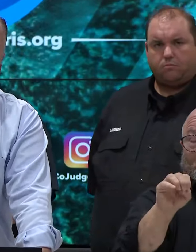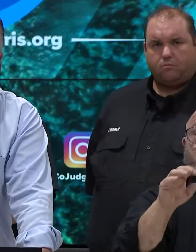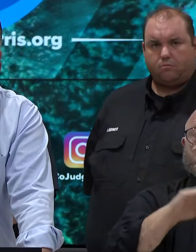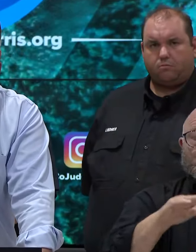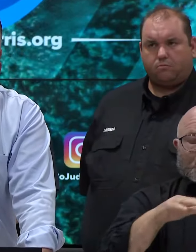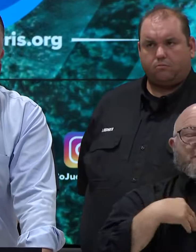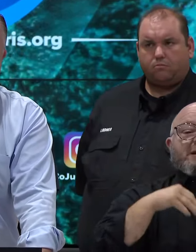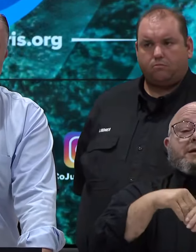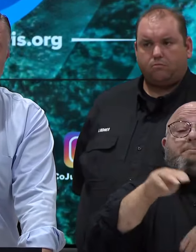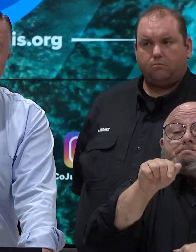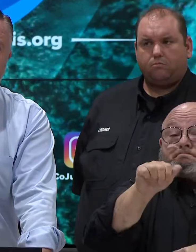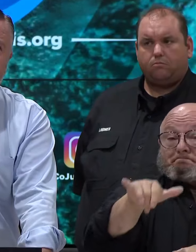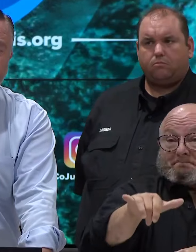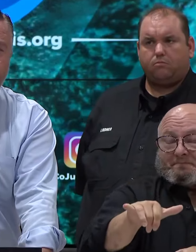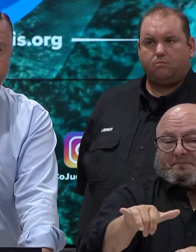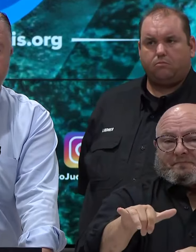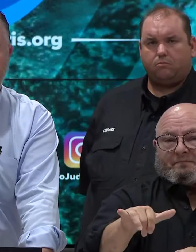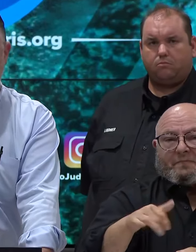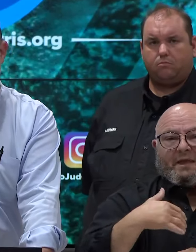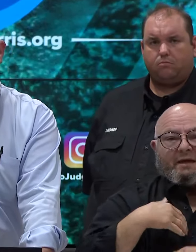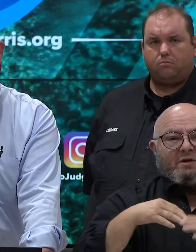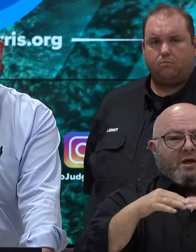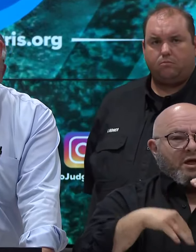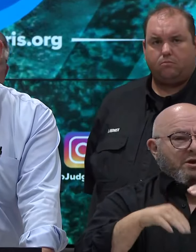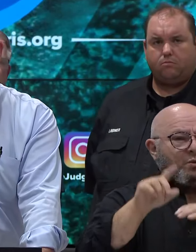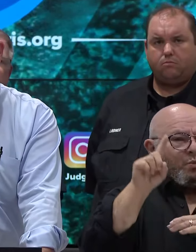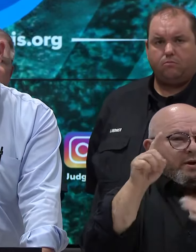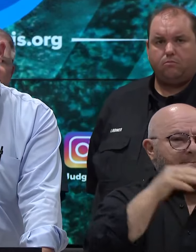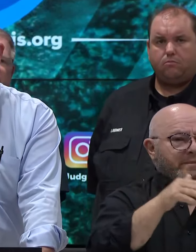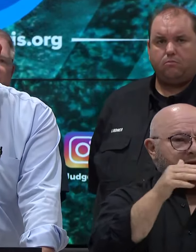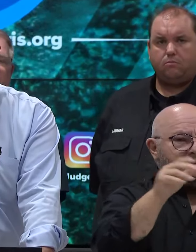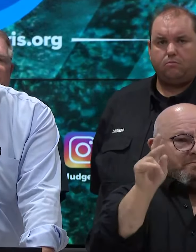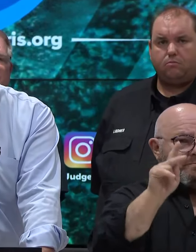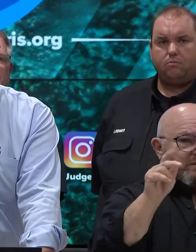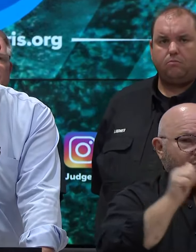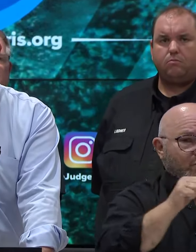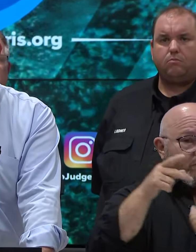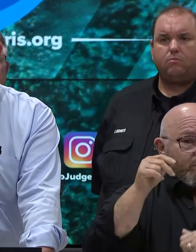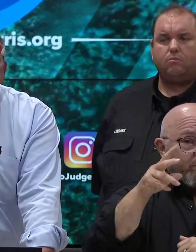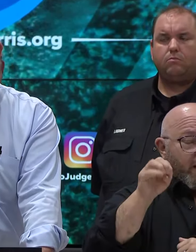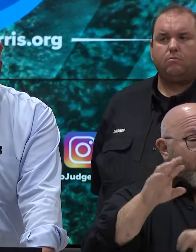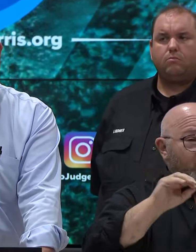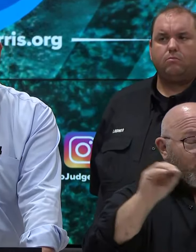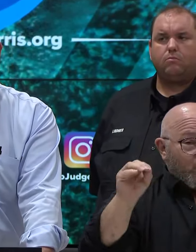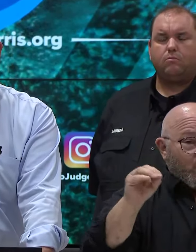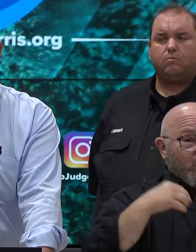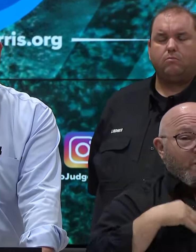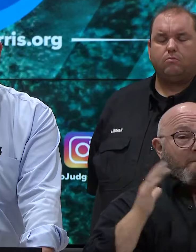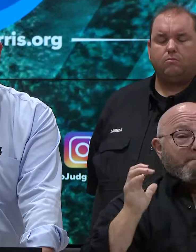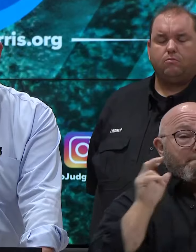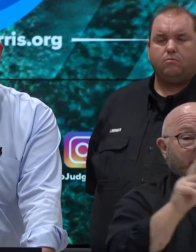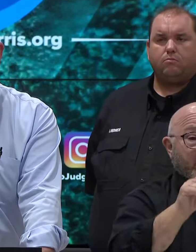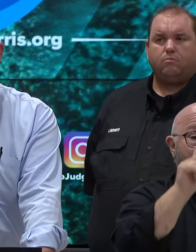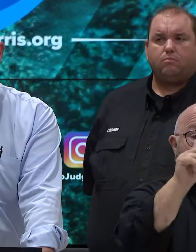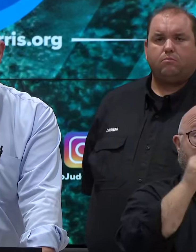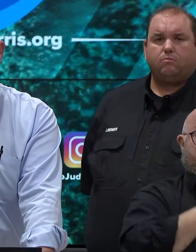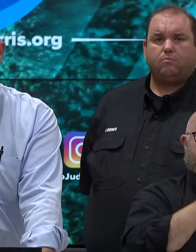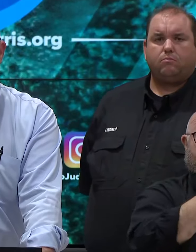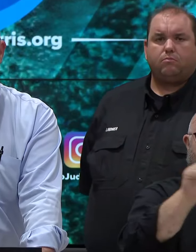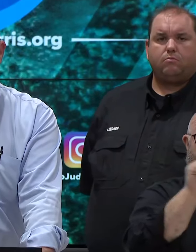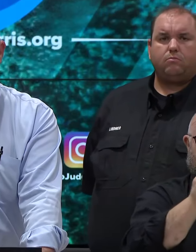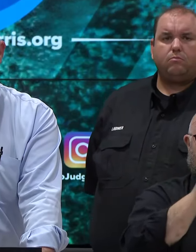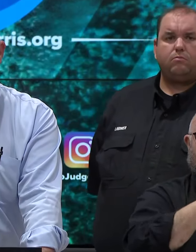May. We had just under 1 million people without power. I don't know if you recall that. We restored power to 1 million people